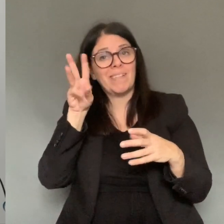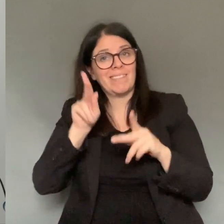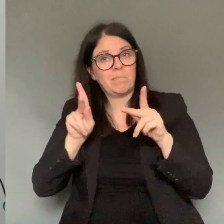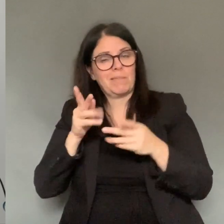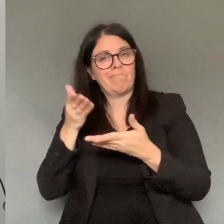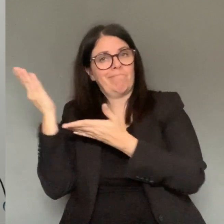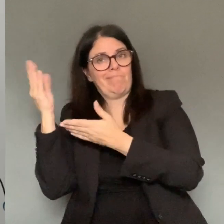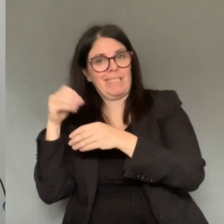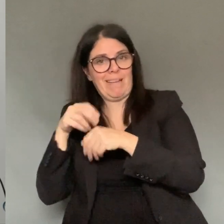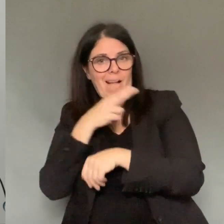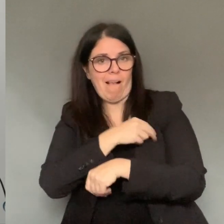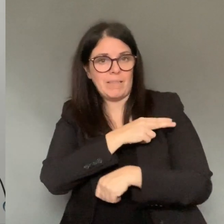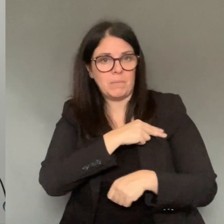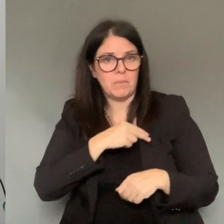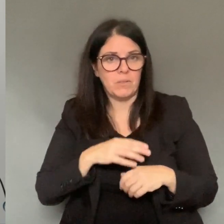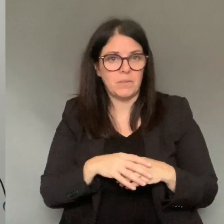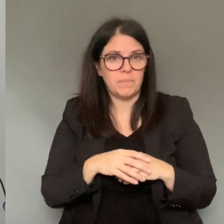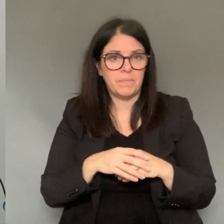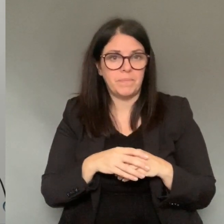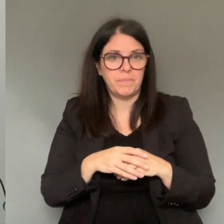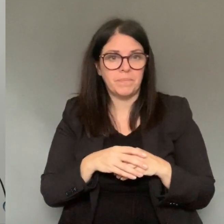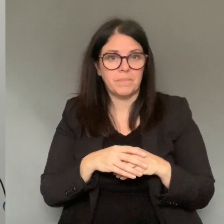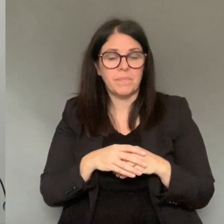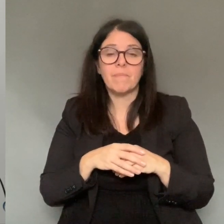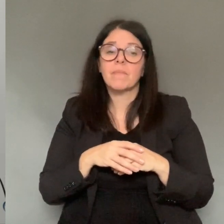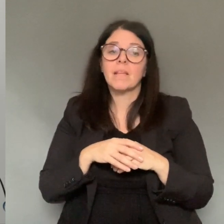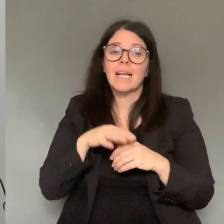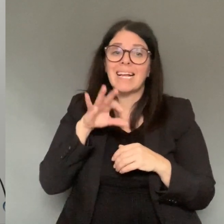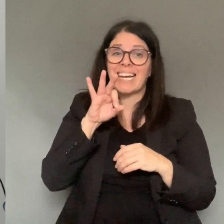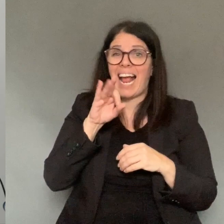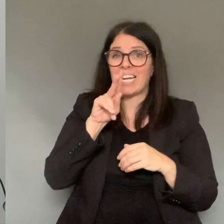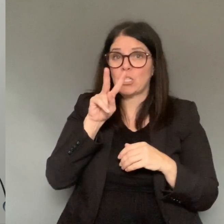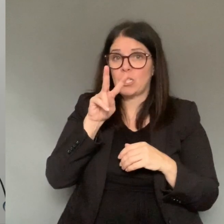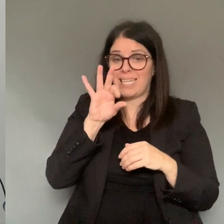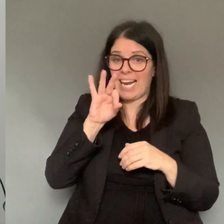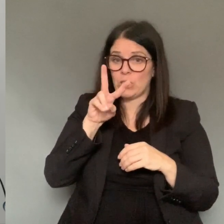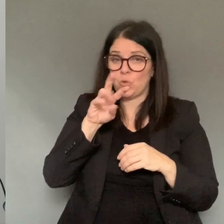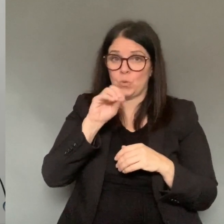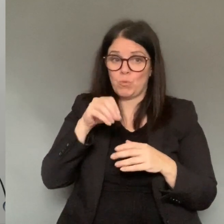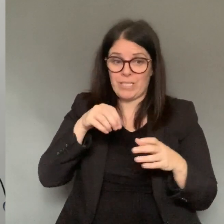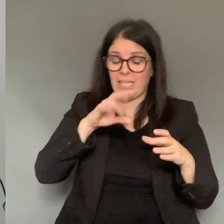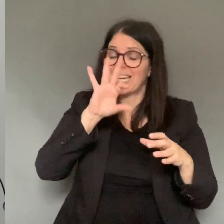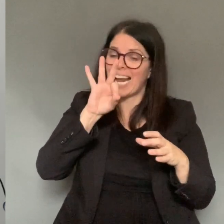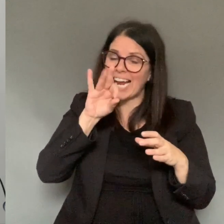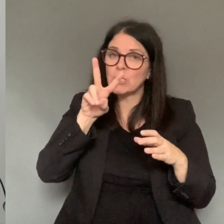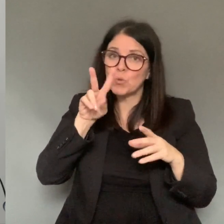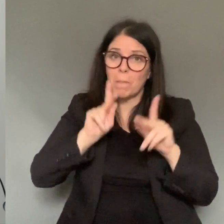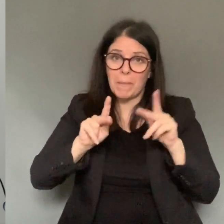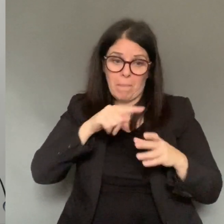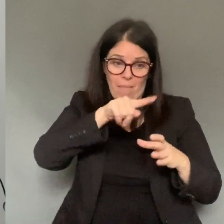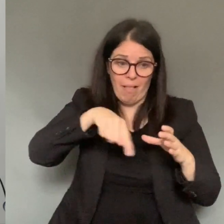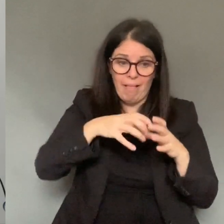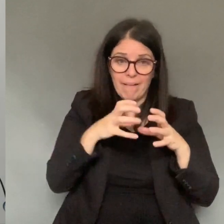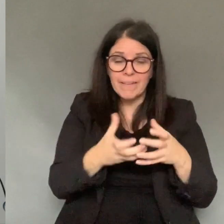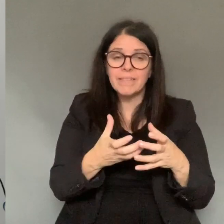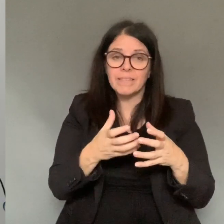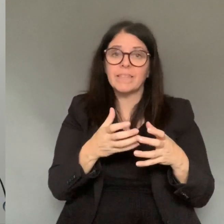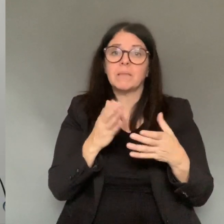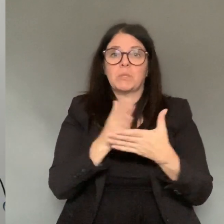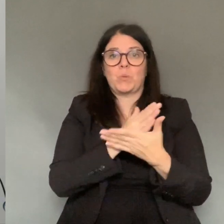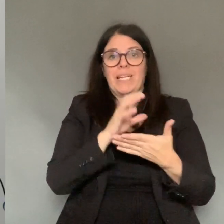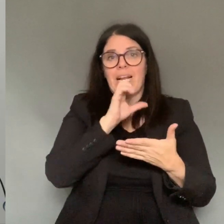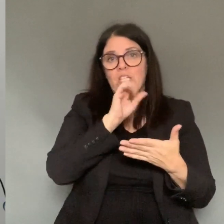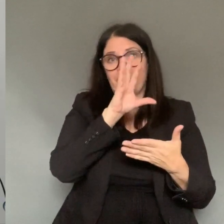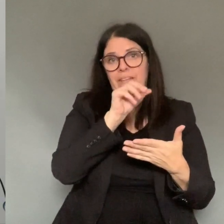include fever, cough, difficulty breathing. However, other symptoms may be present, such as being extremely tired,